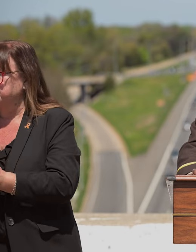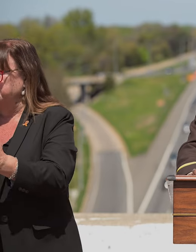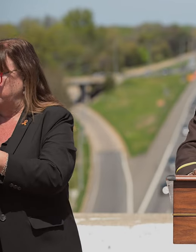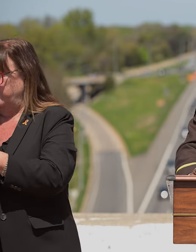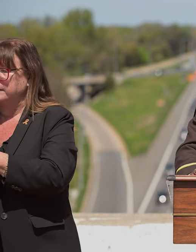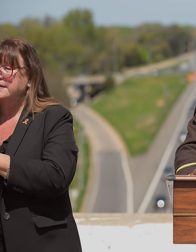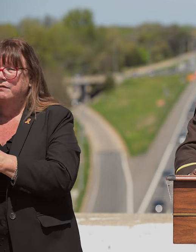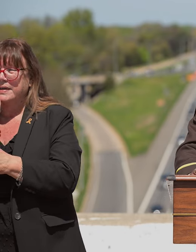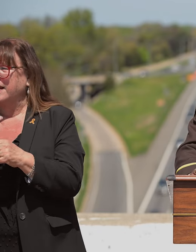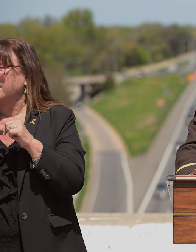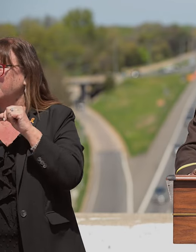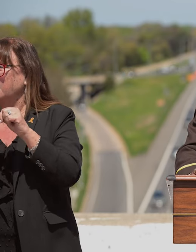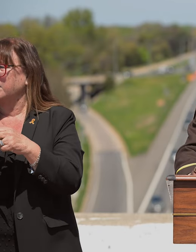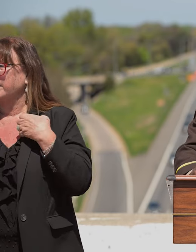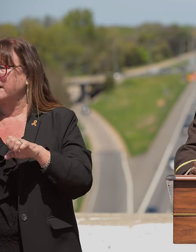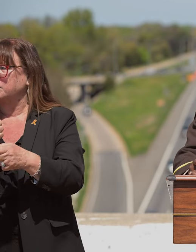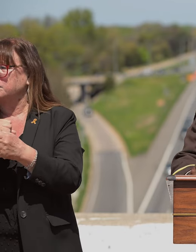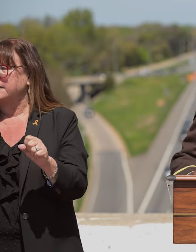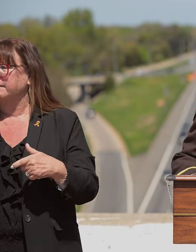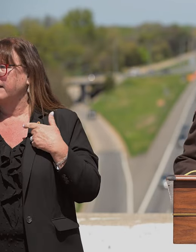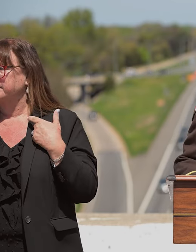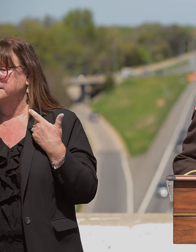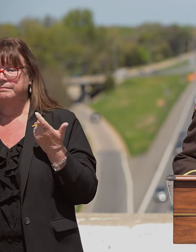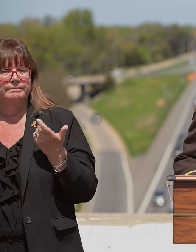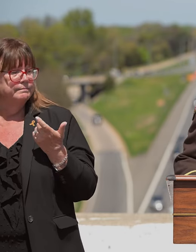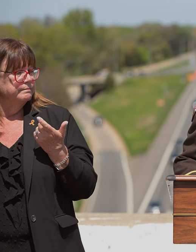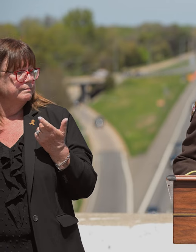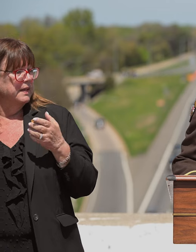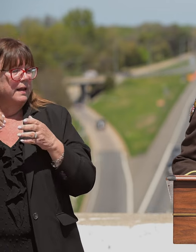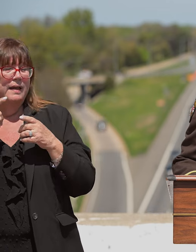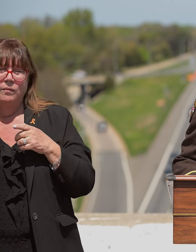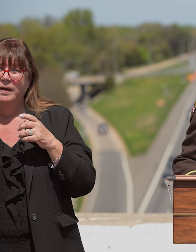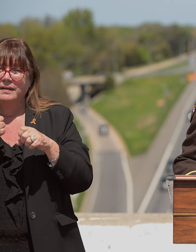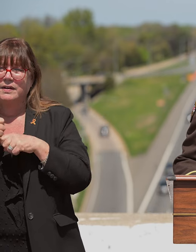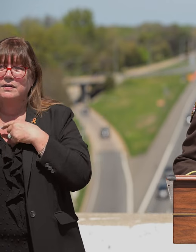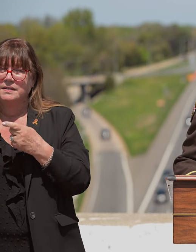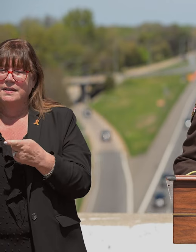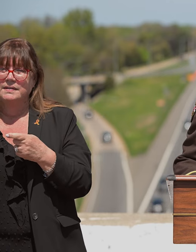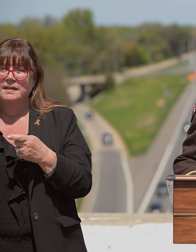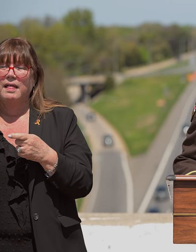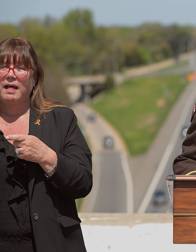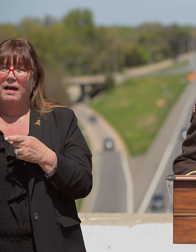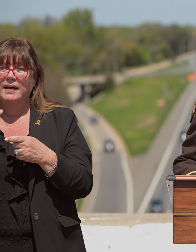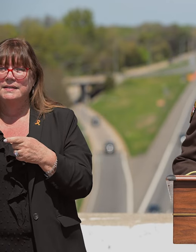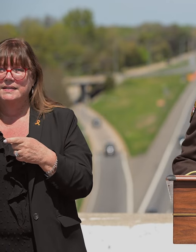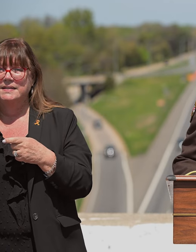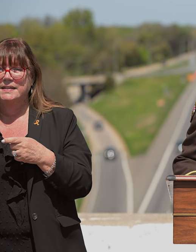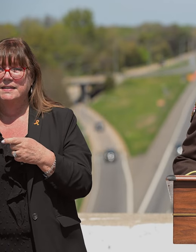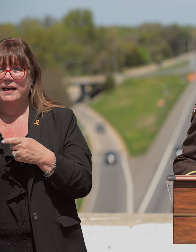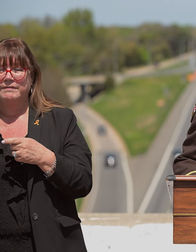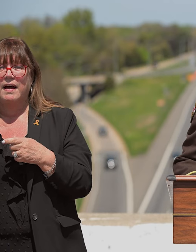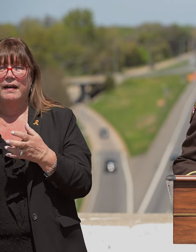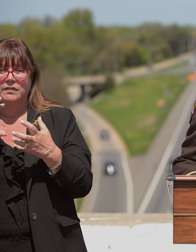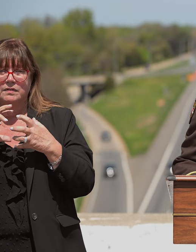every day in our ongoing effort to save lives. In the years since the tragedy on I-695, Maryland State Police